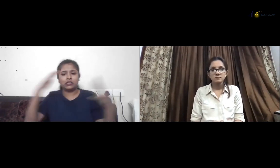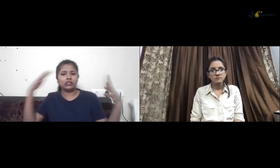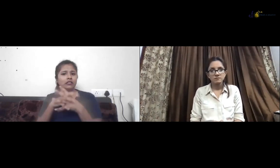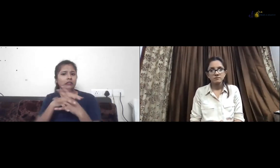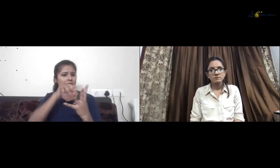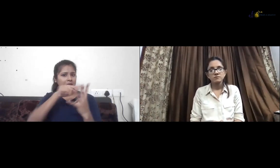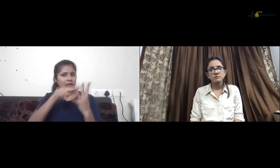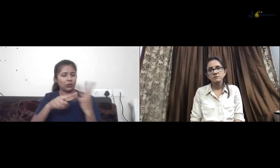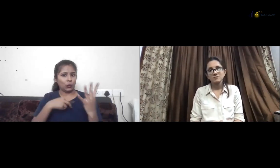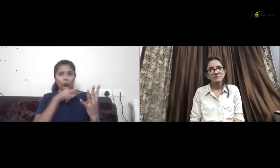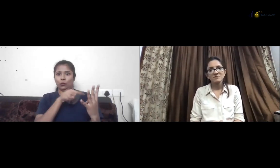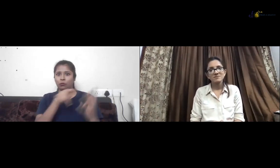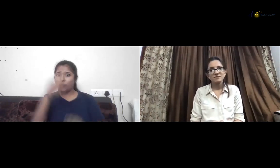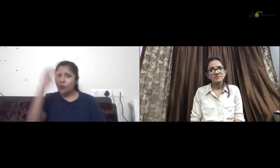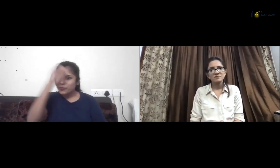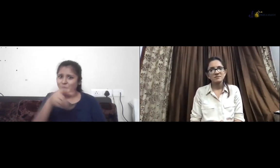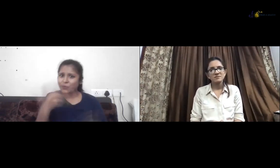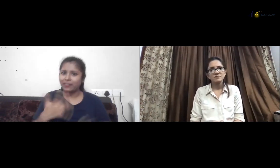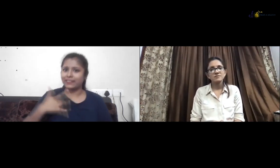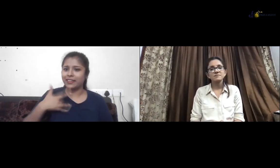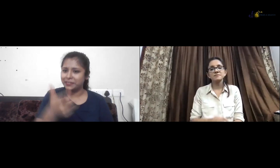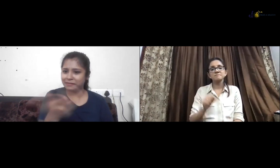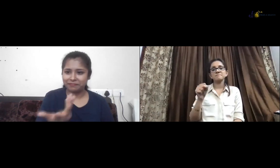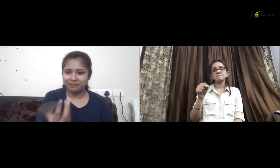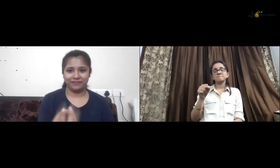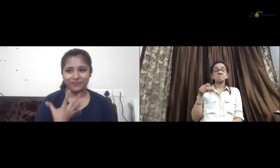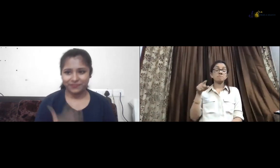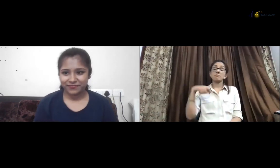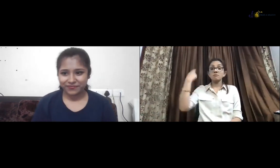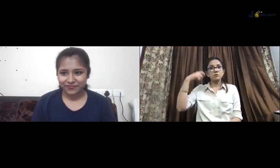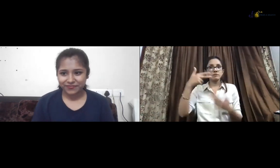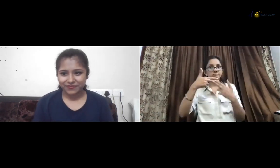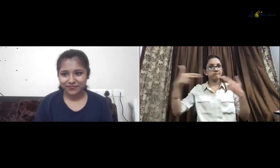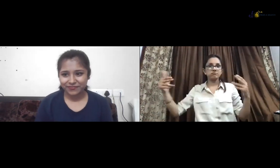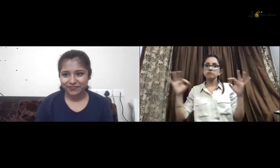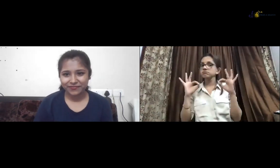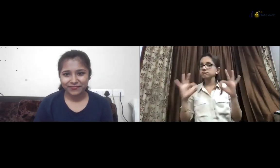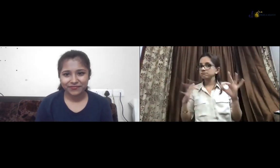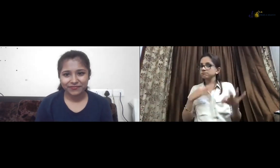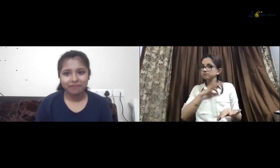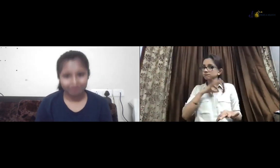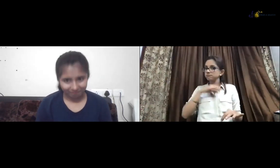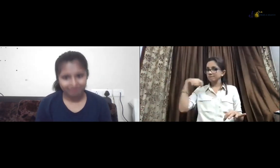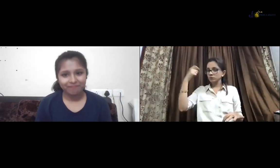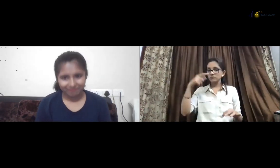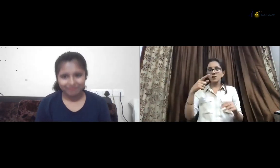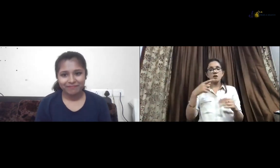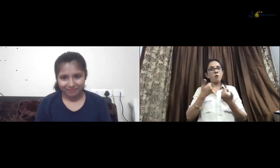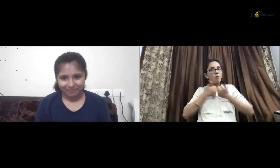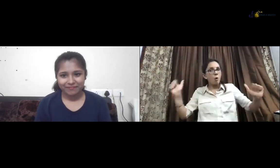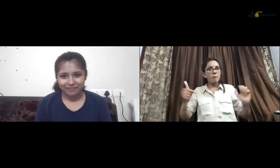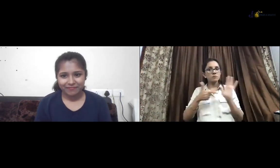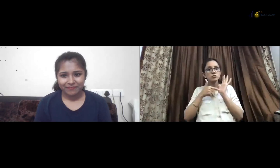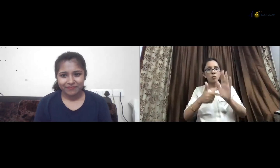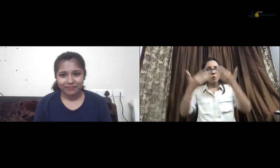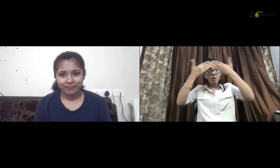guy. So she was just confused. She was so stressed. So what's your opinion about this movie? Yeah, the